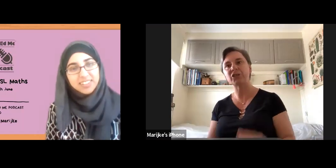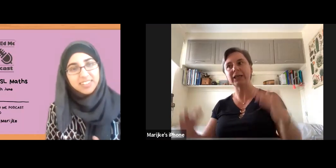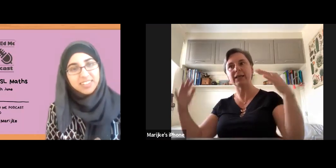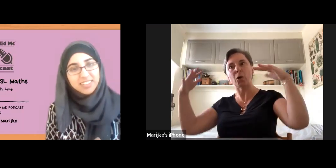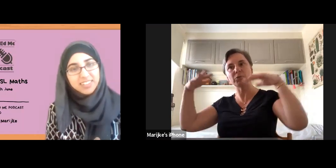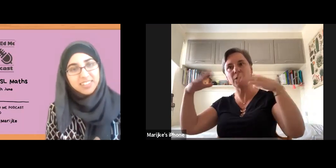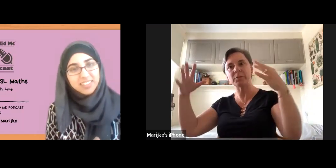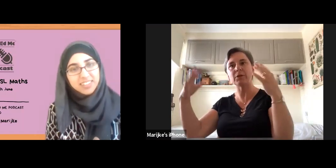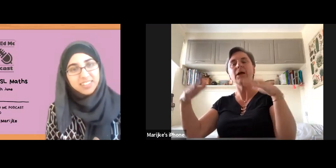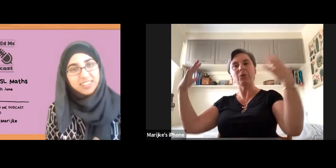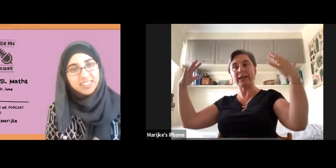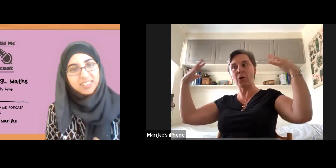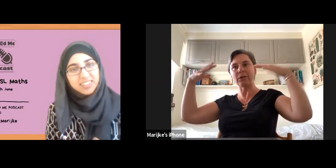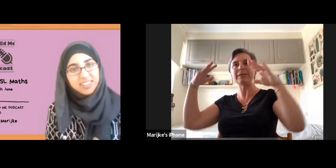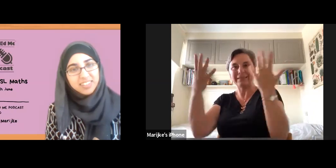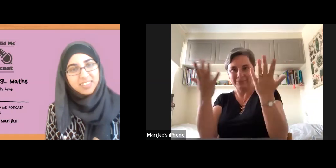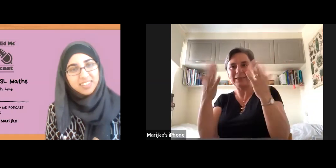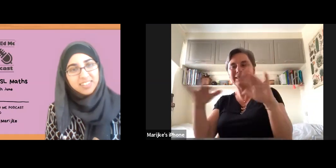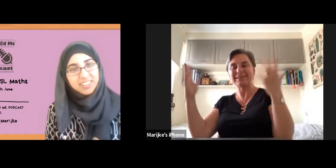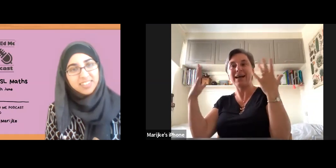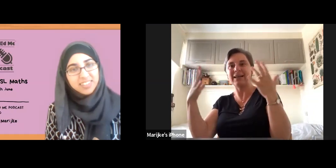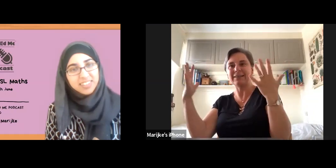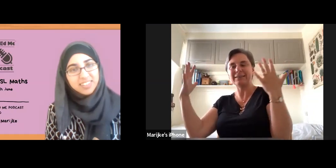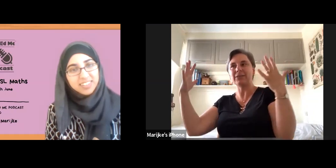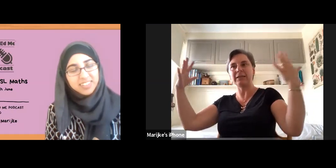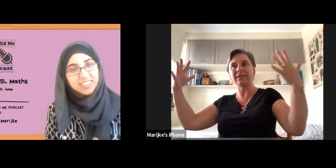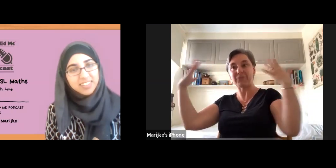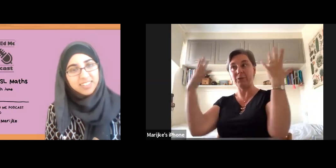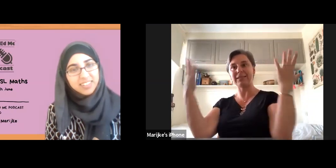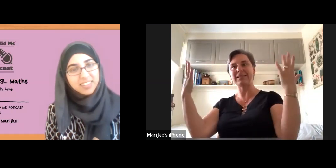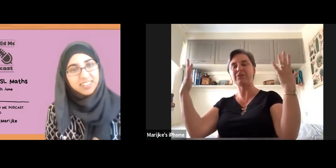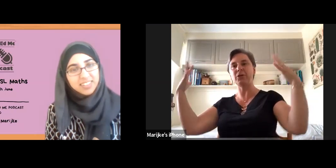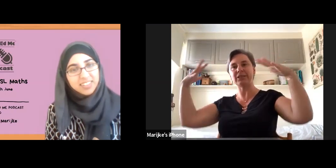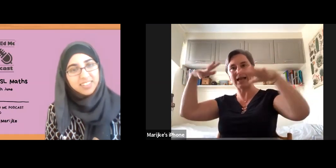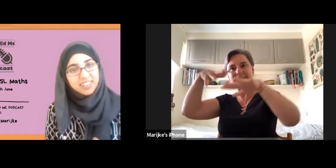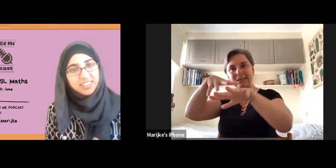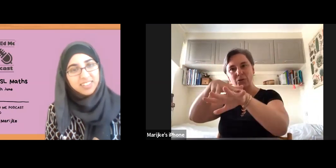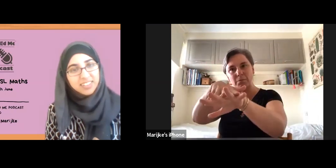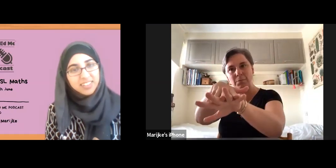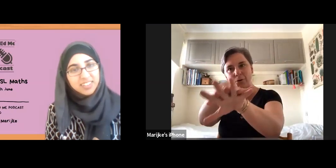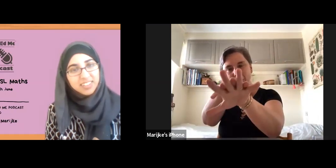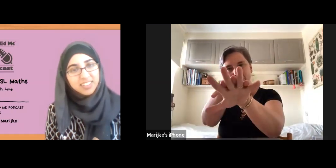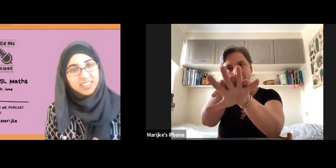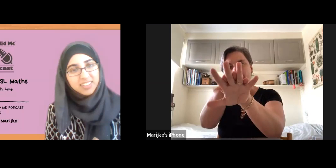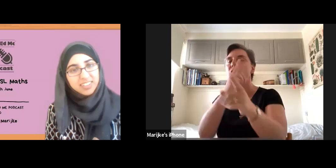actually comes up. So what they call it, when they sign, so the deaf community, this is the deaf community, and they sort of merge. So they